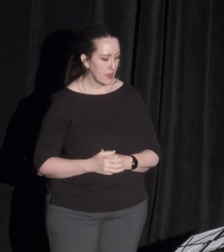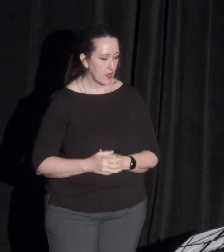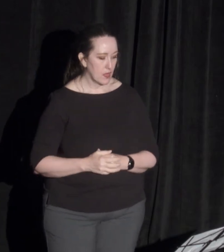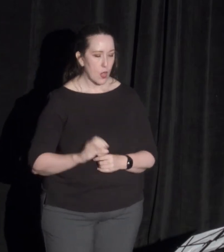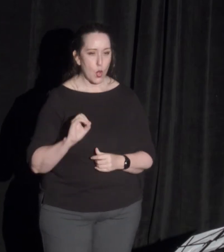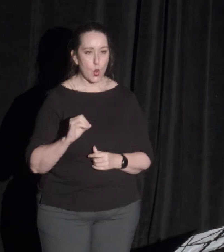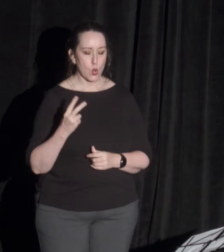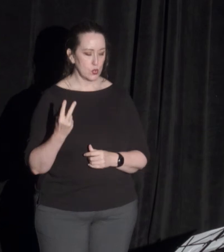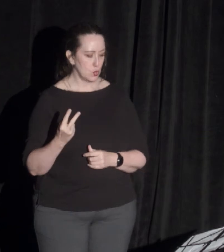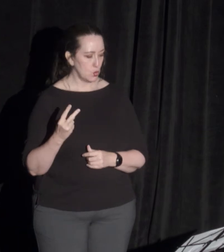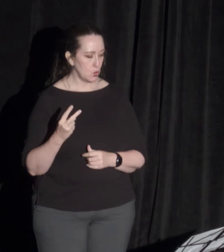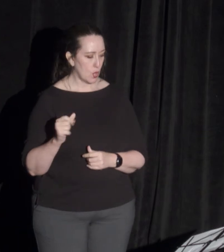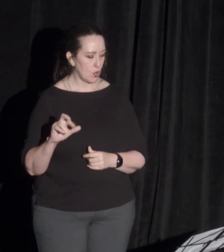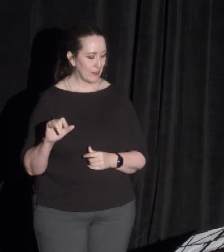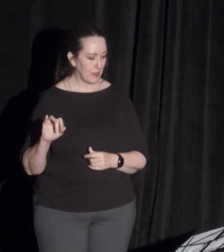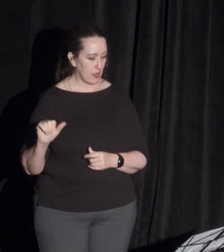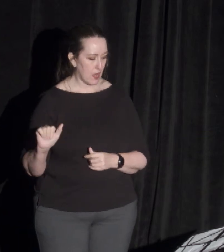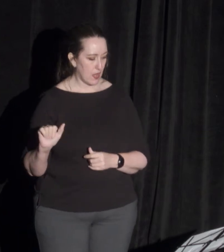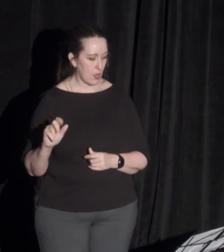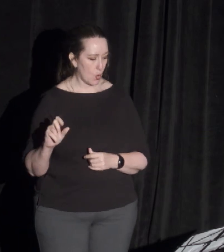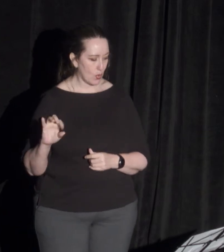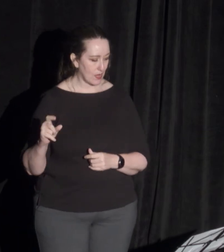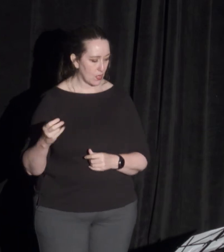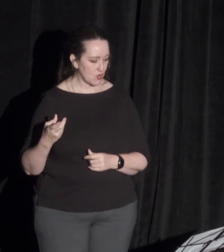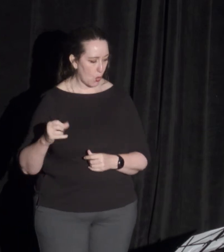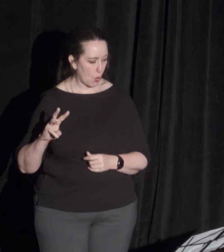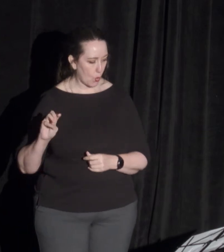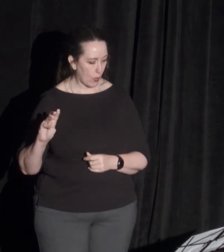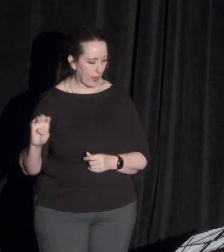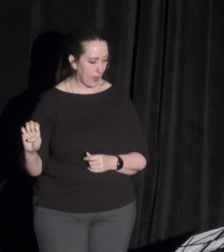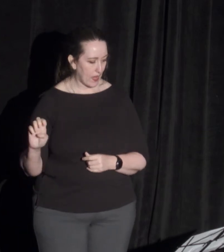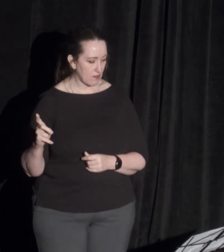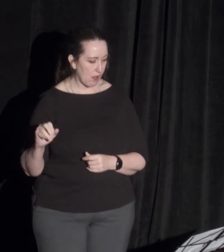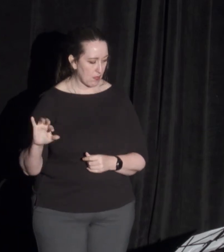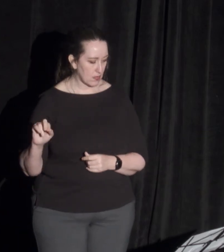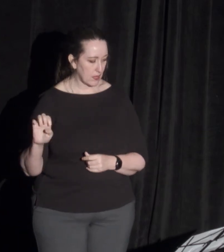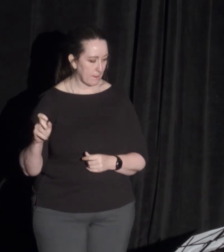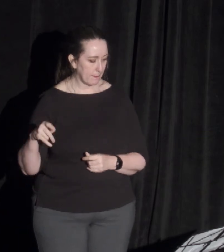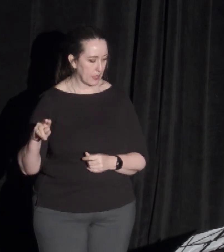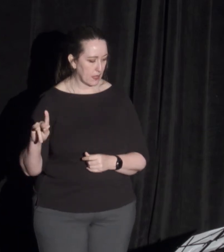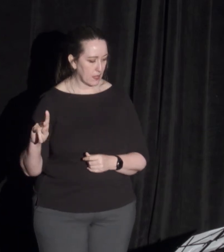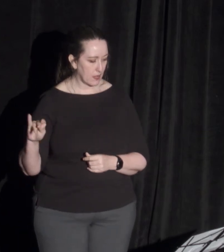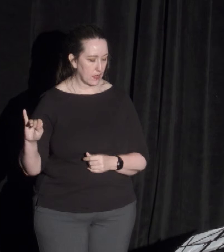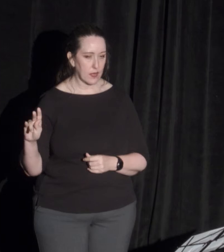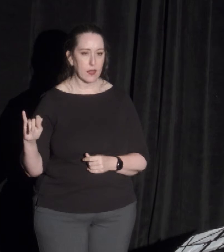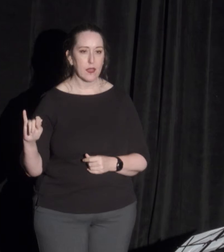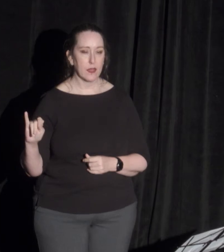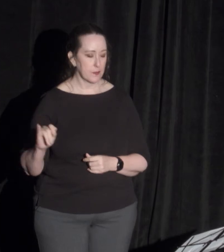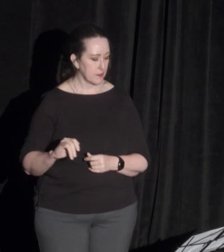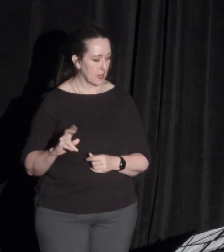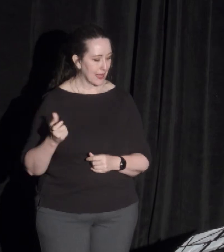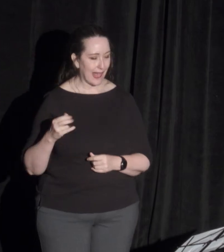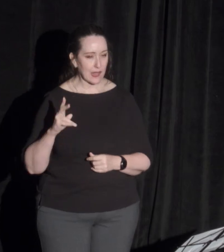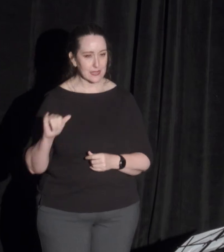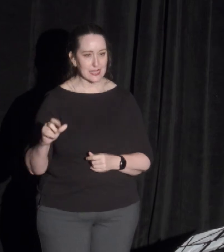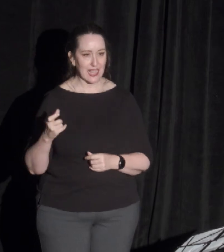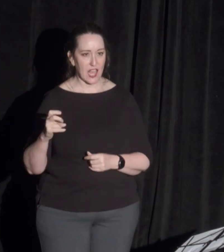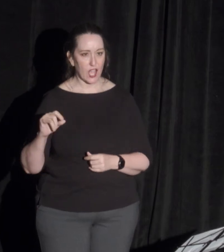Ode to Arena by Oganachowe Donald Apeki, Galaxy's Edge, November